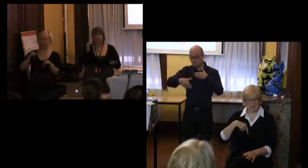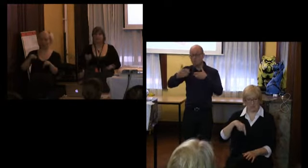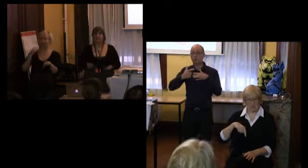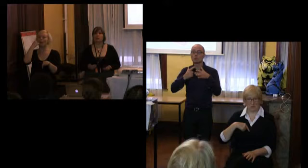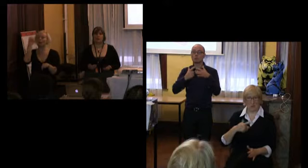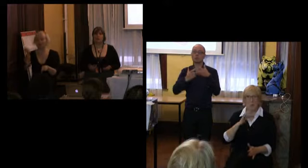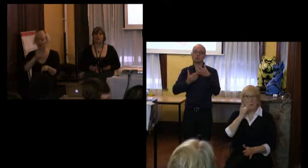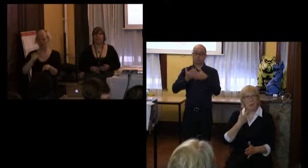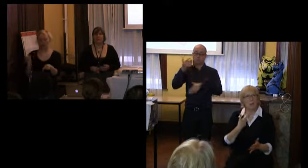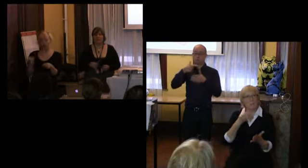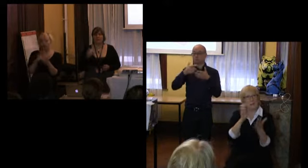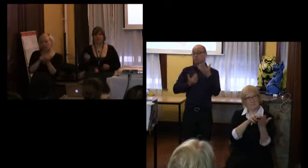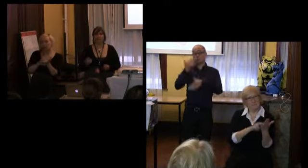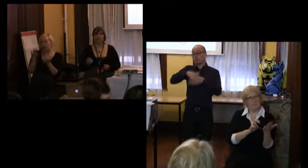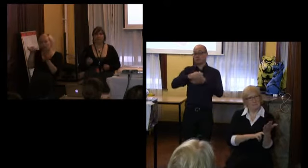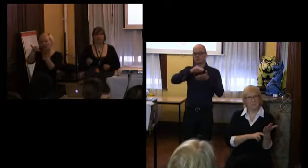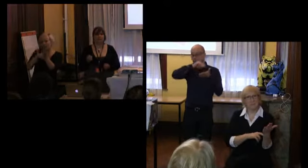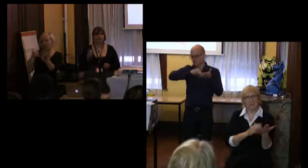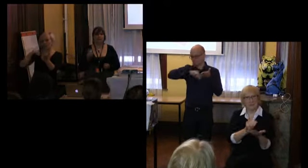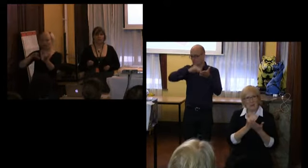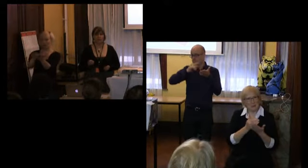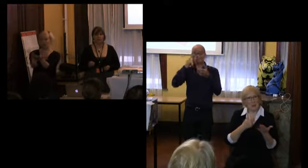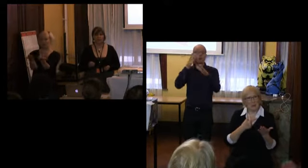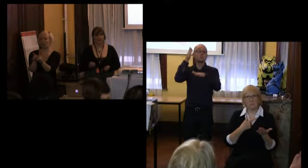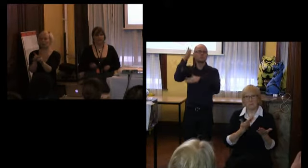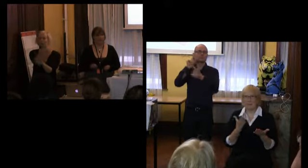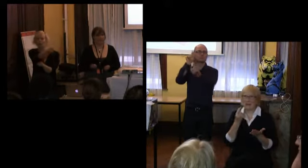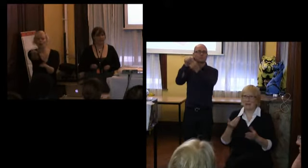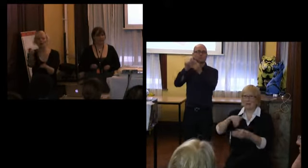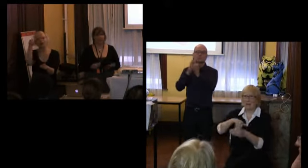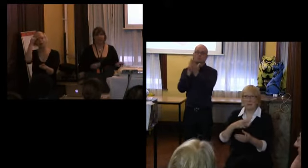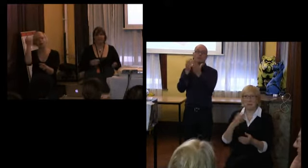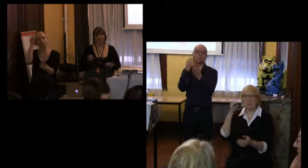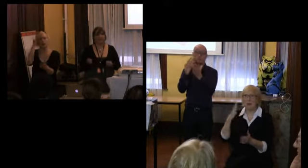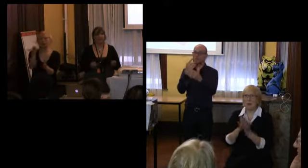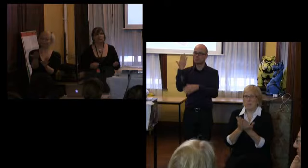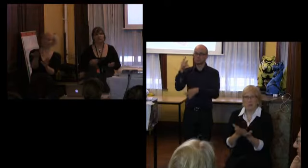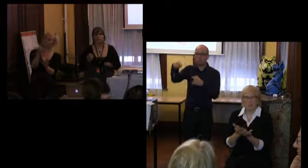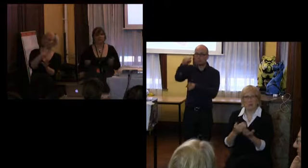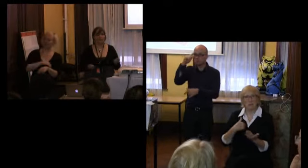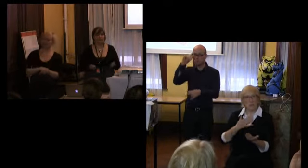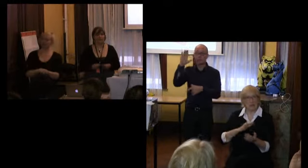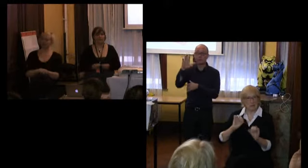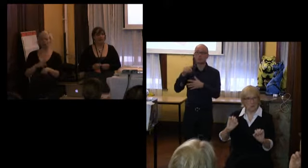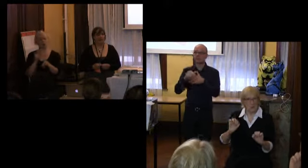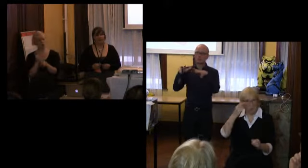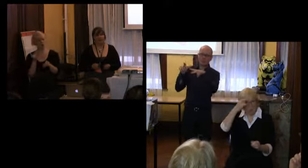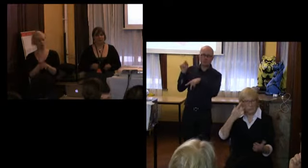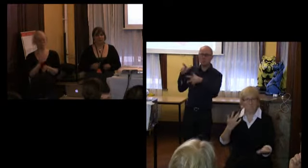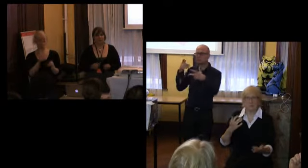notes for the white book, so we need to have your opinion about that type of video, how we can use